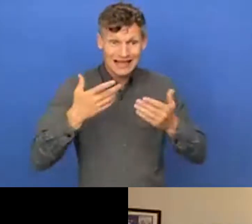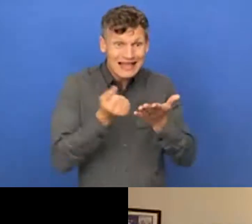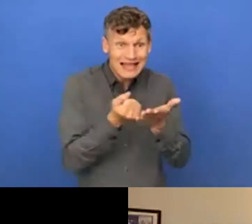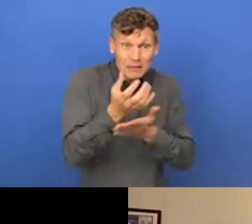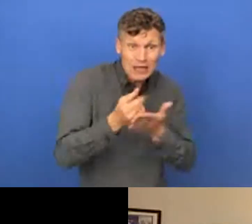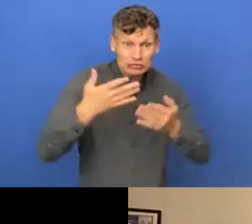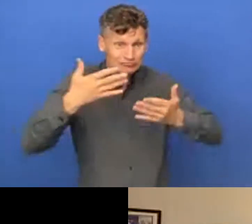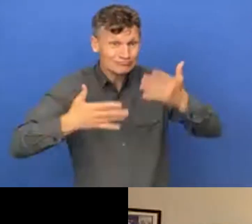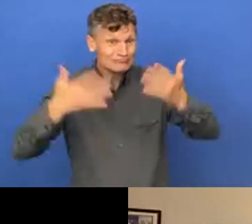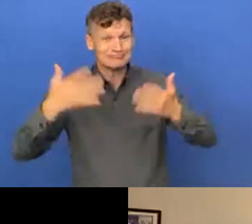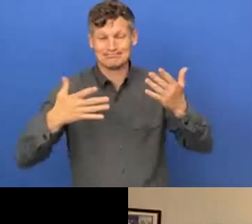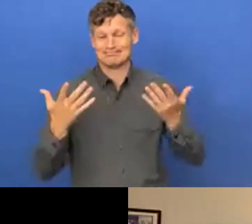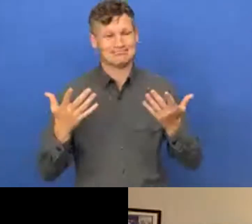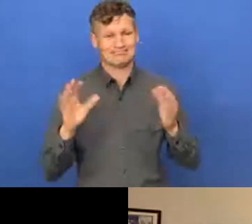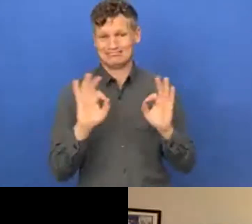say about